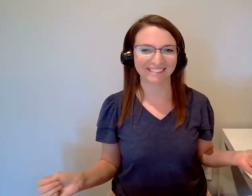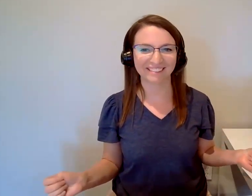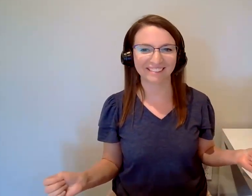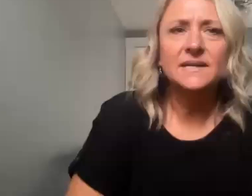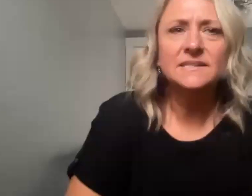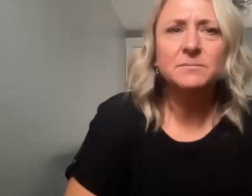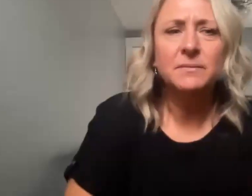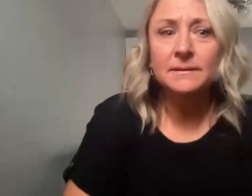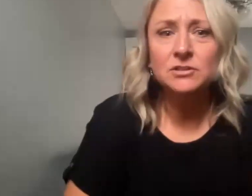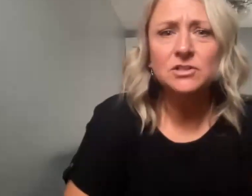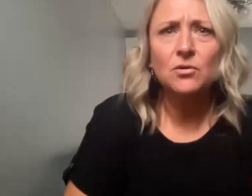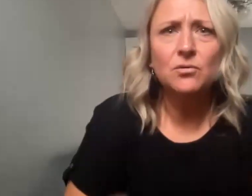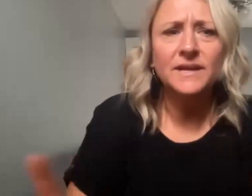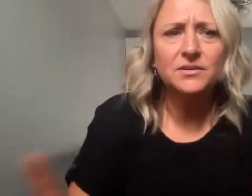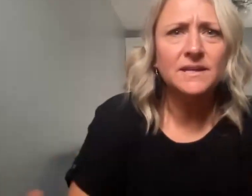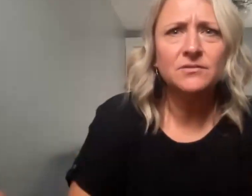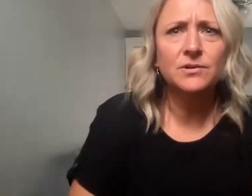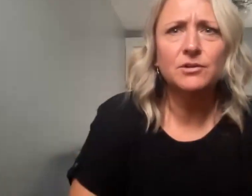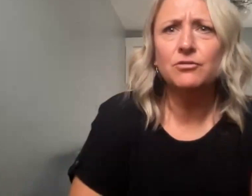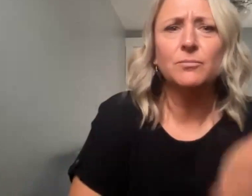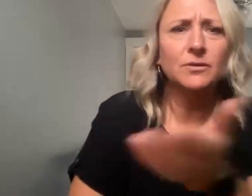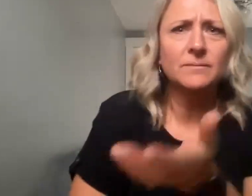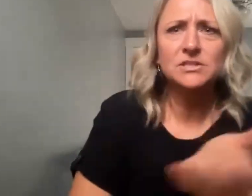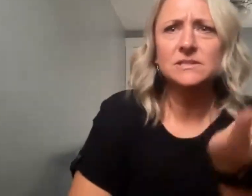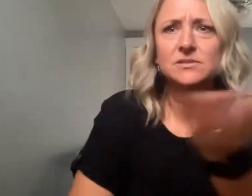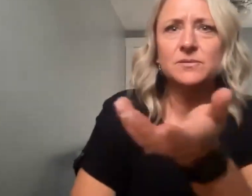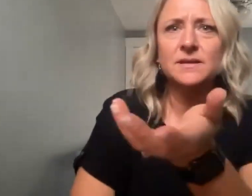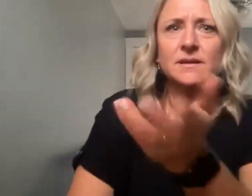Okay, guys, maybe I'm just old. How do you get into a group, or am I just doing it?